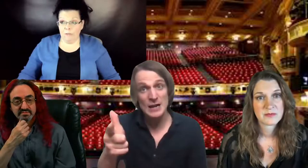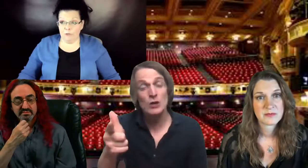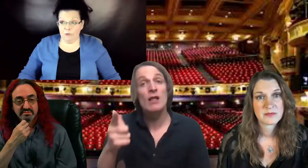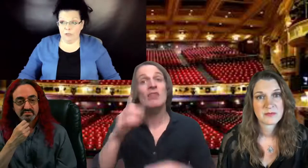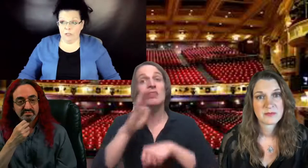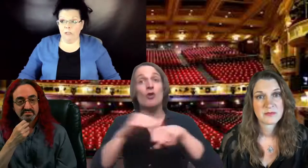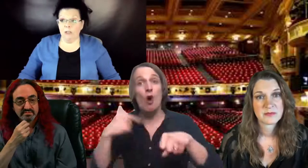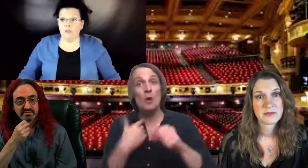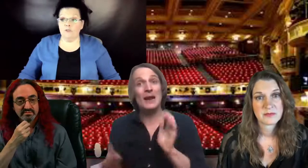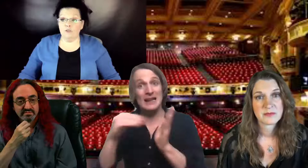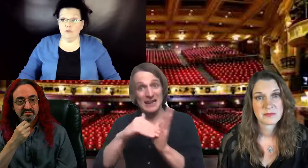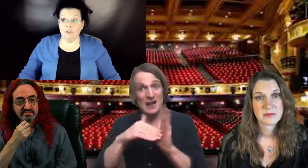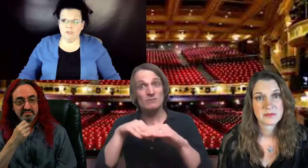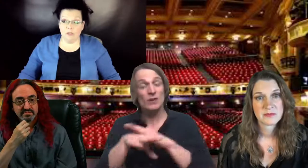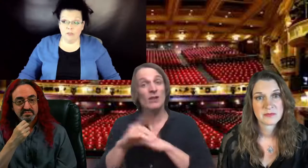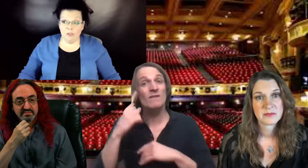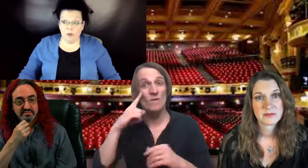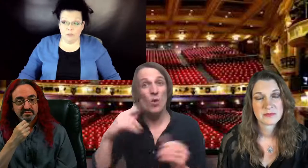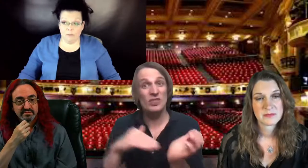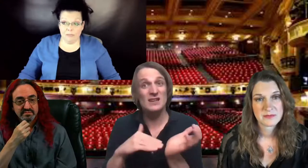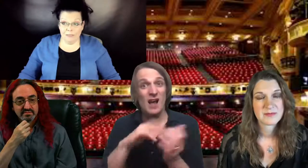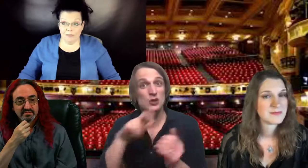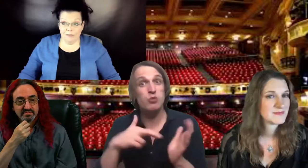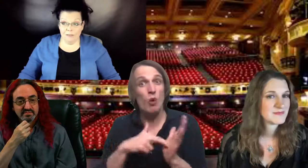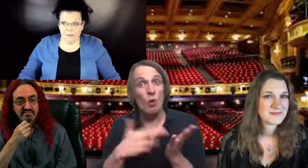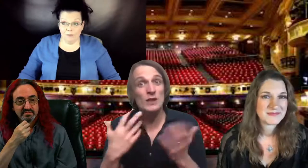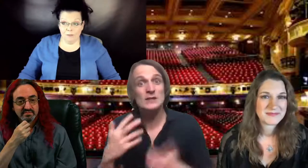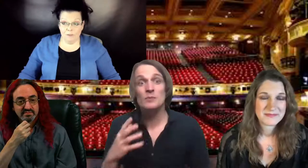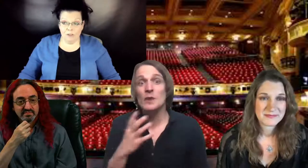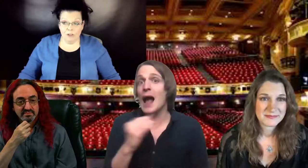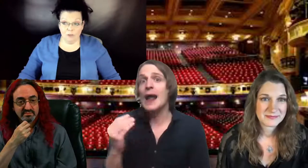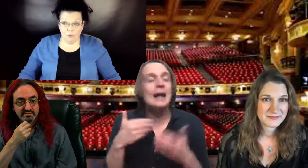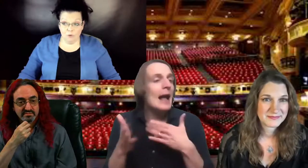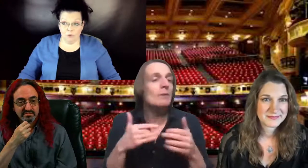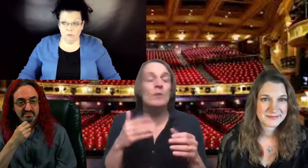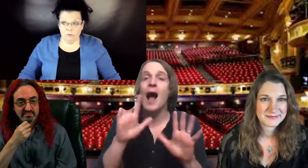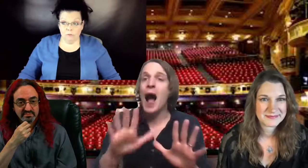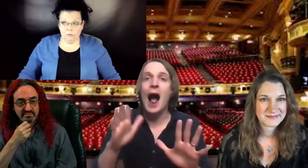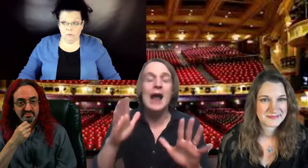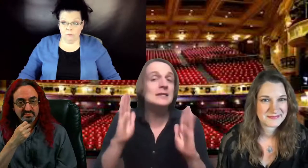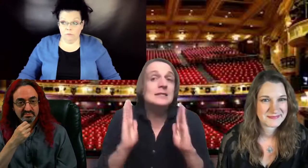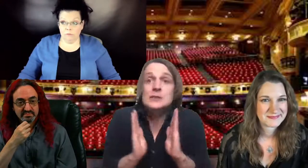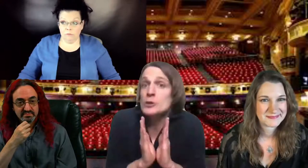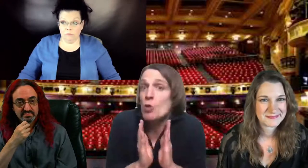get an opportunity. So 2 years later, they called me again for the doctor's role.